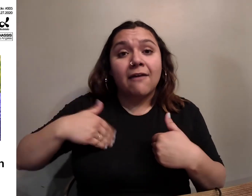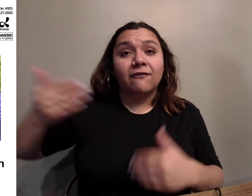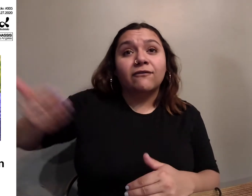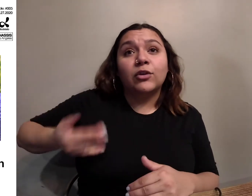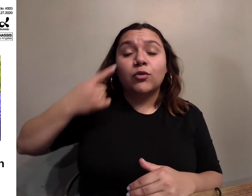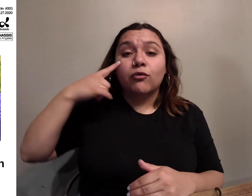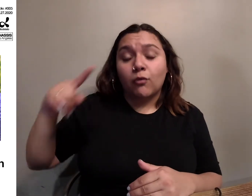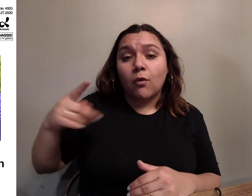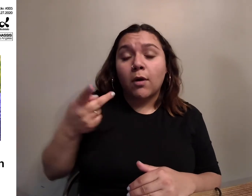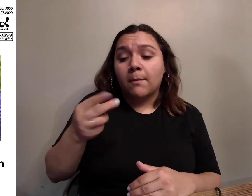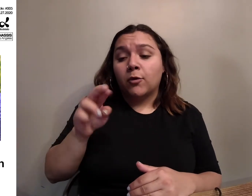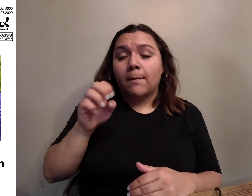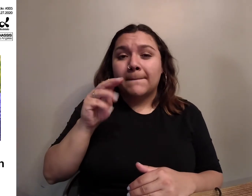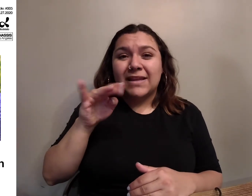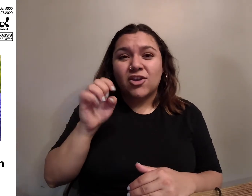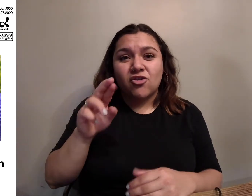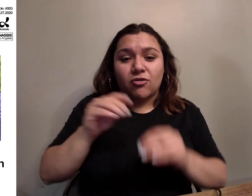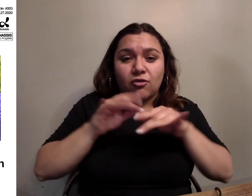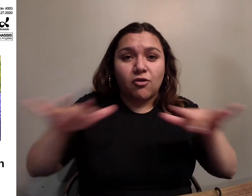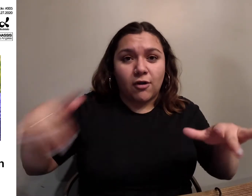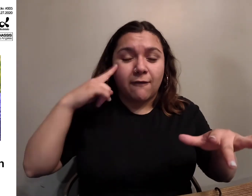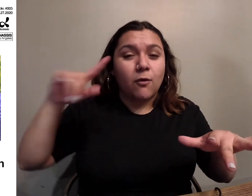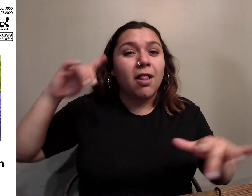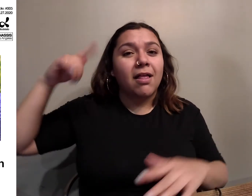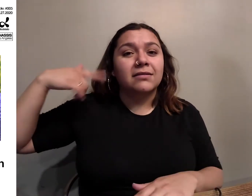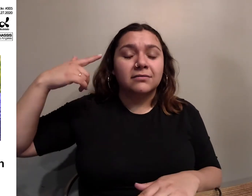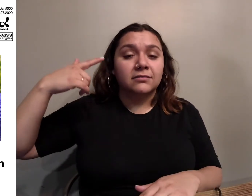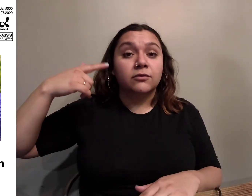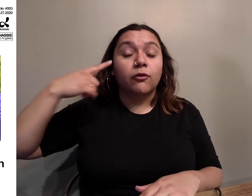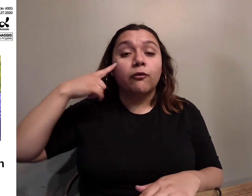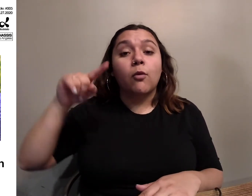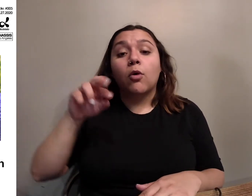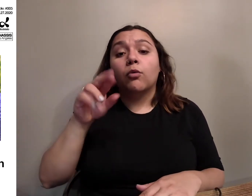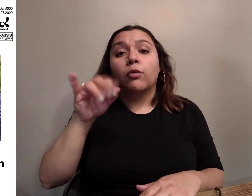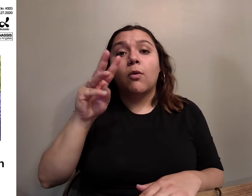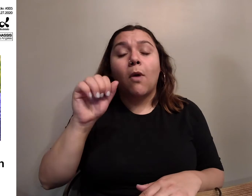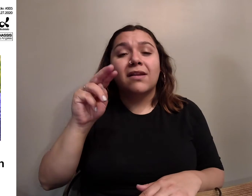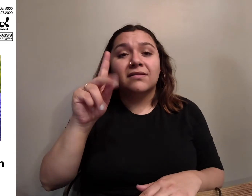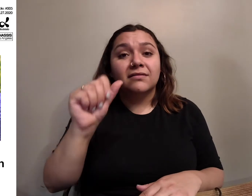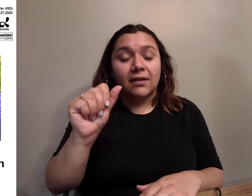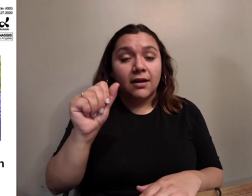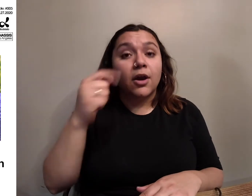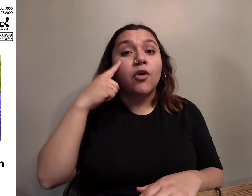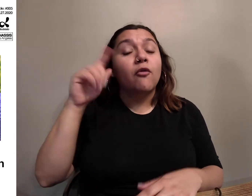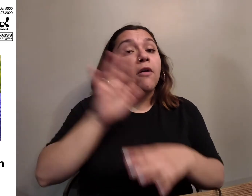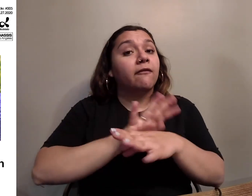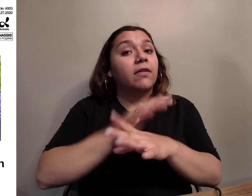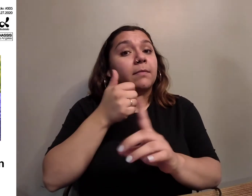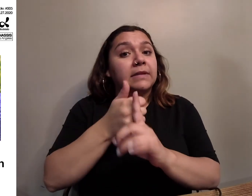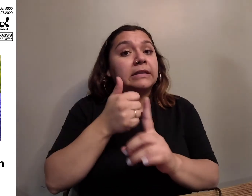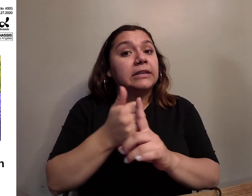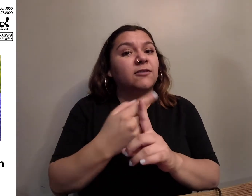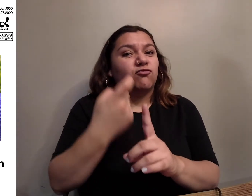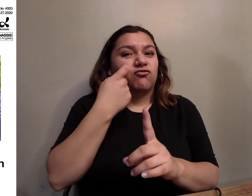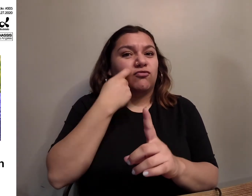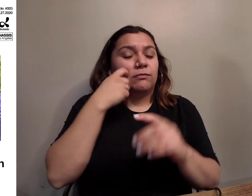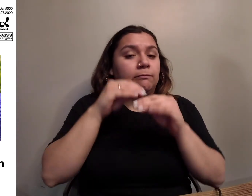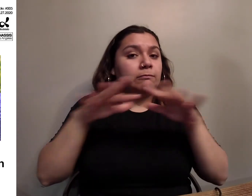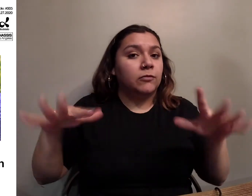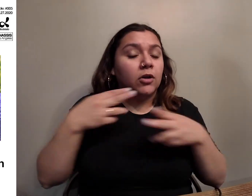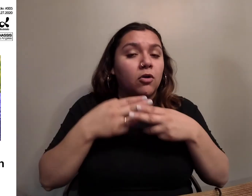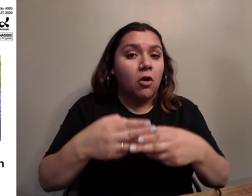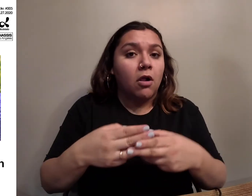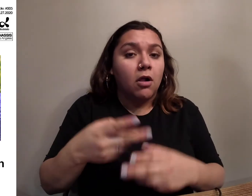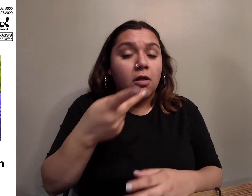premiere in Kigali, that's the capital of Rwanda, for a film that's just come out called Petit